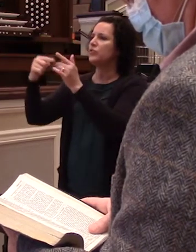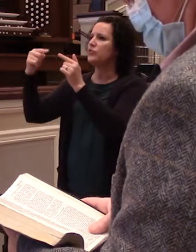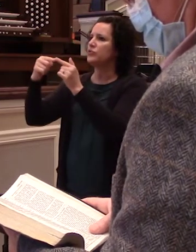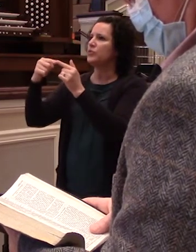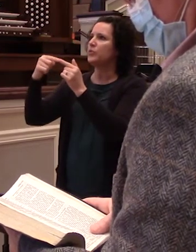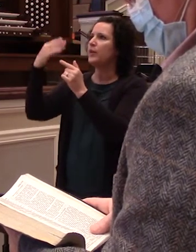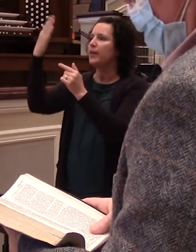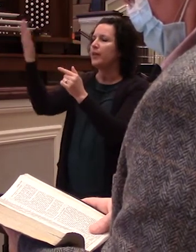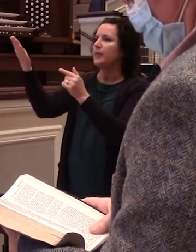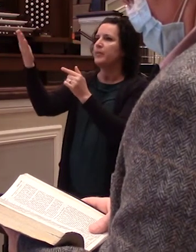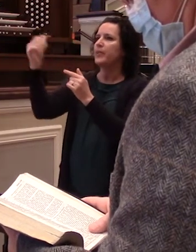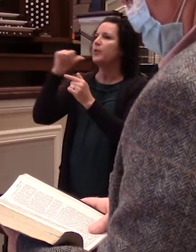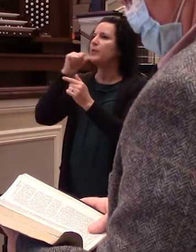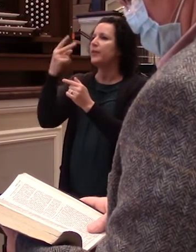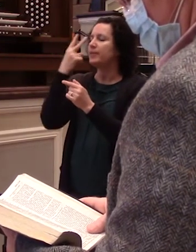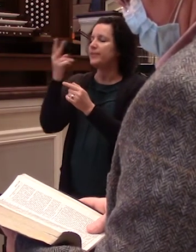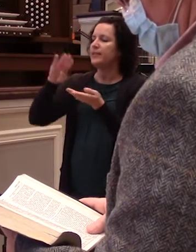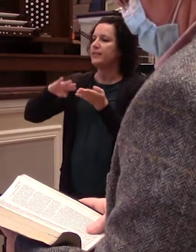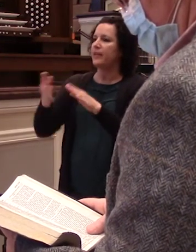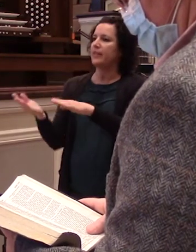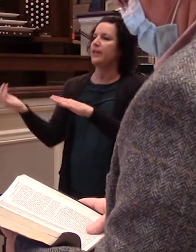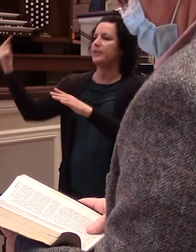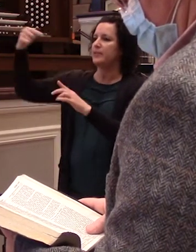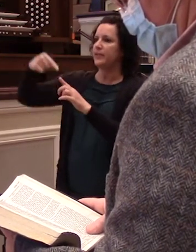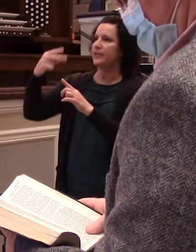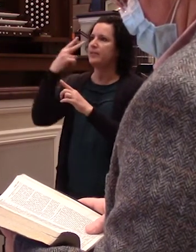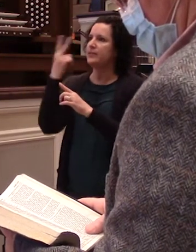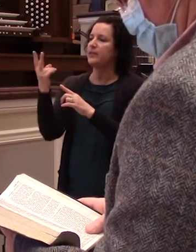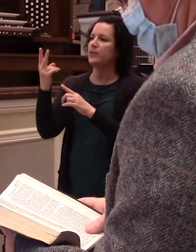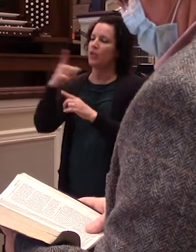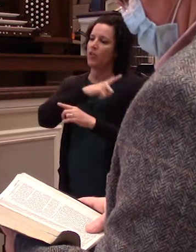he had seen the Lord's Christ. And he came